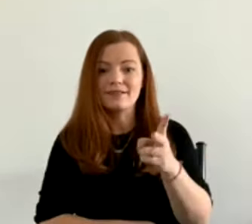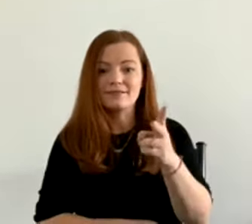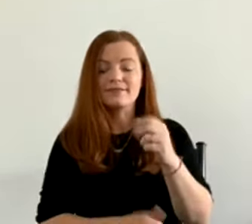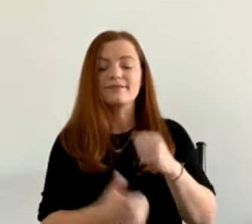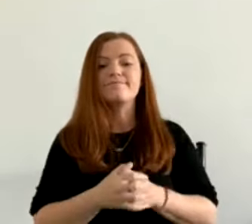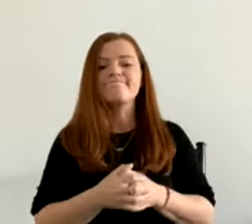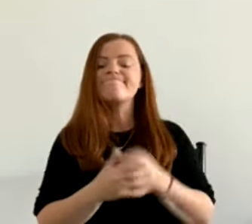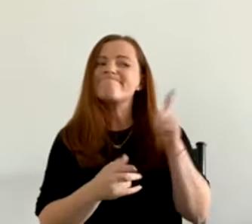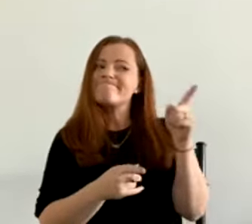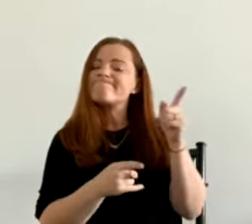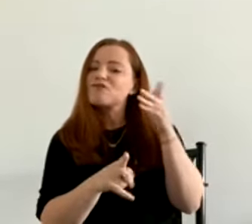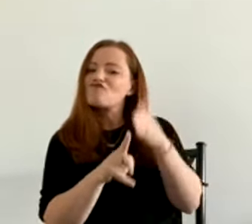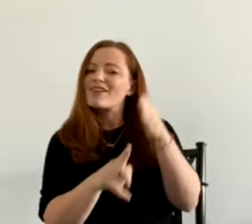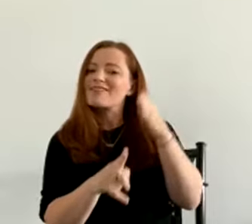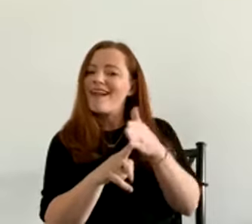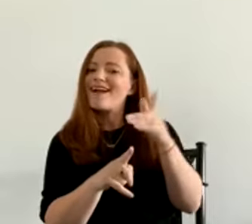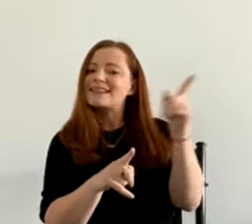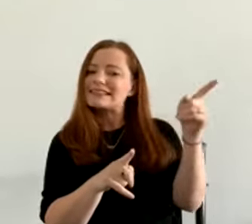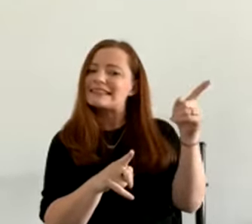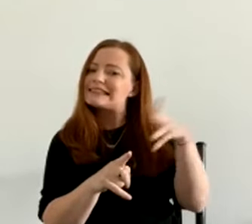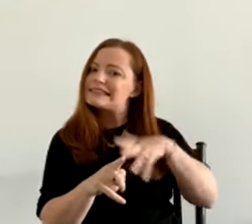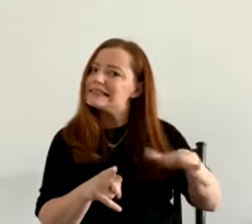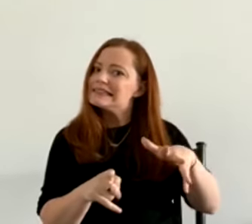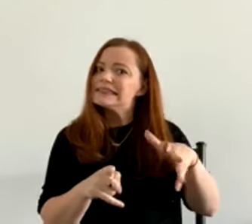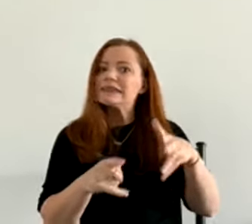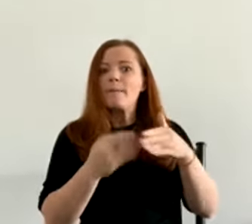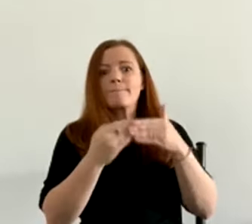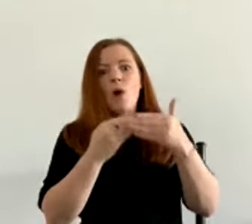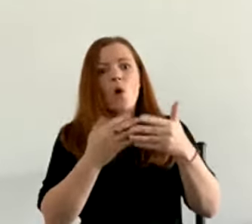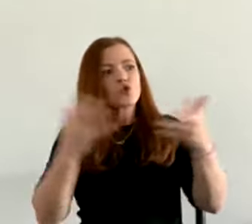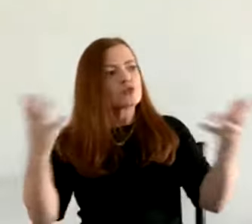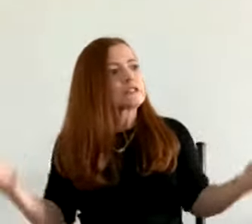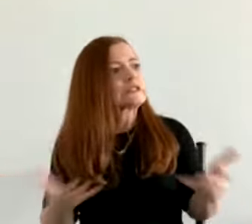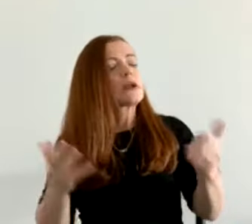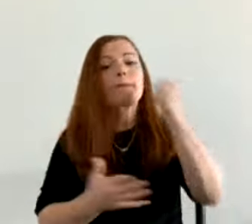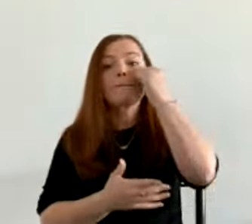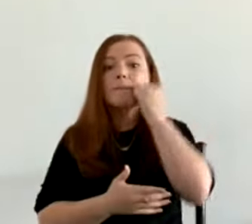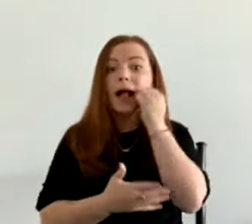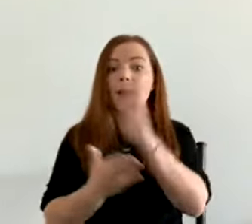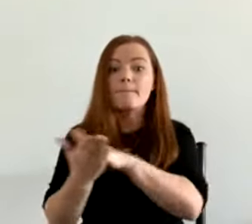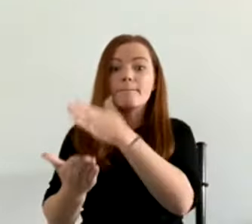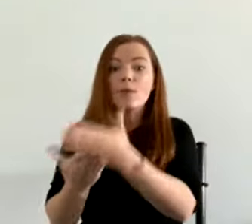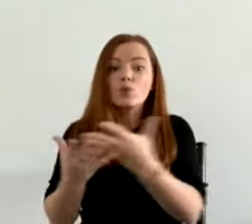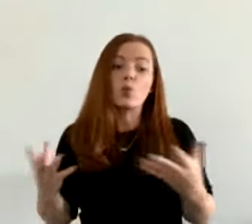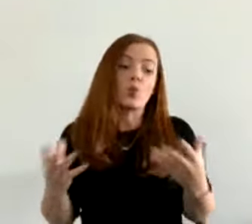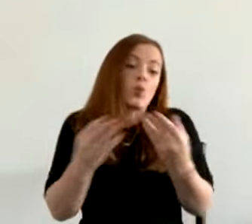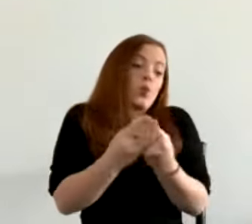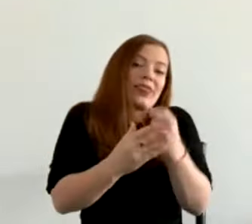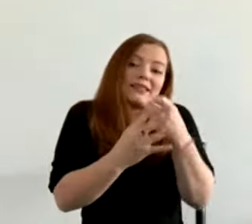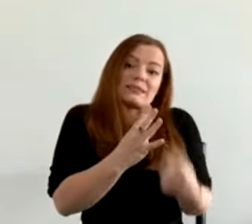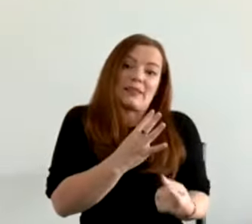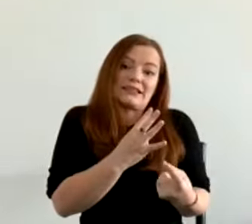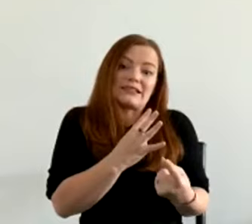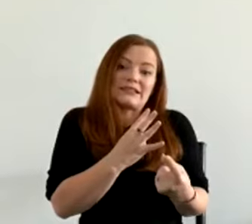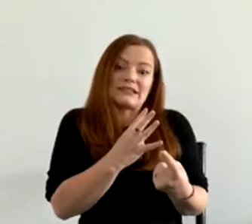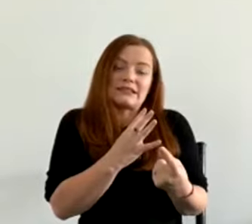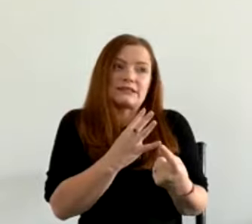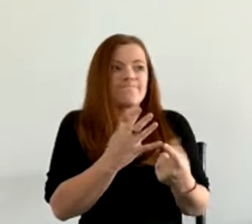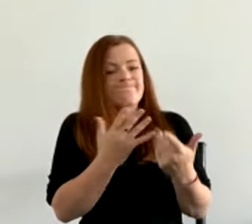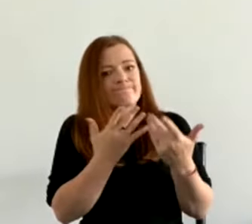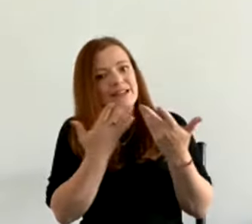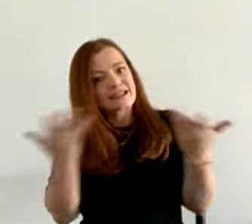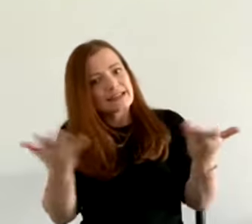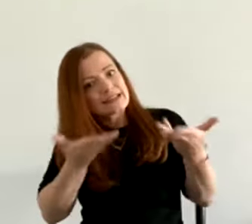that they need to do more to encourage black poets with disabilities to join Zoe Glossier, to be given a platform to be able to read